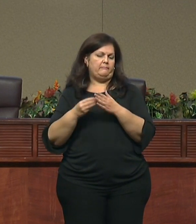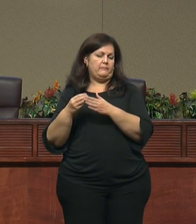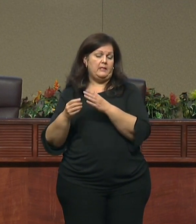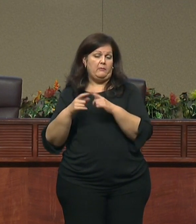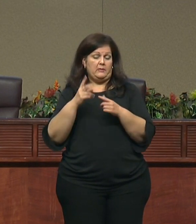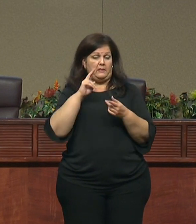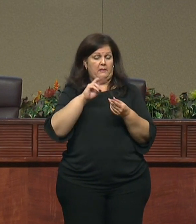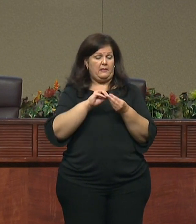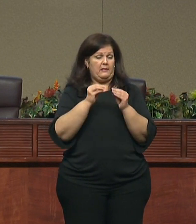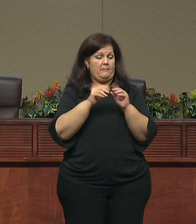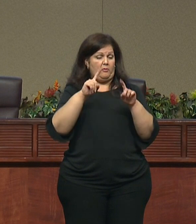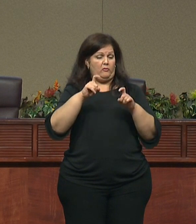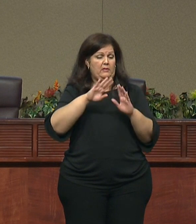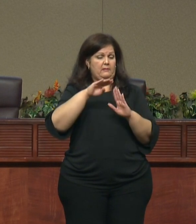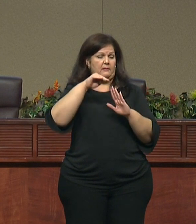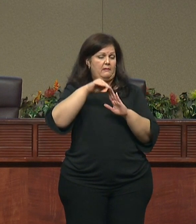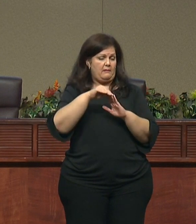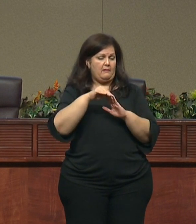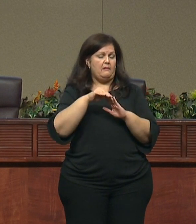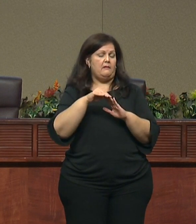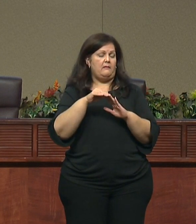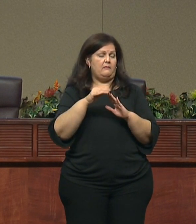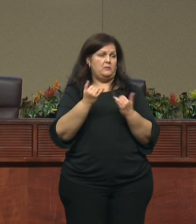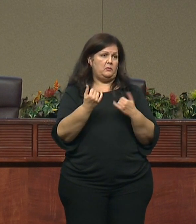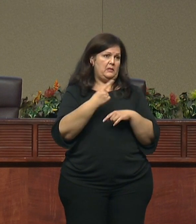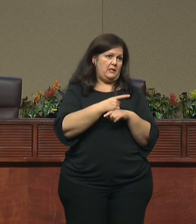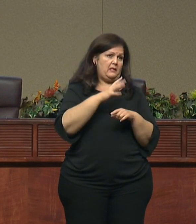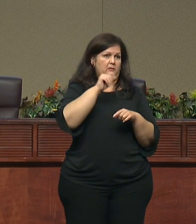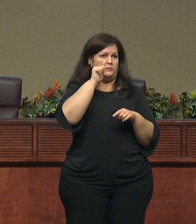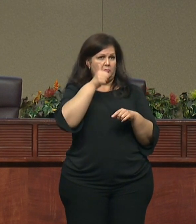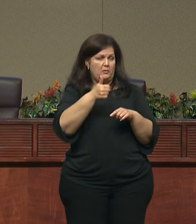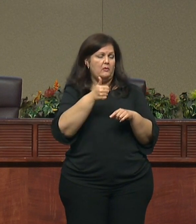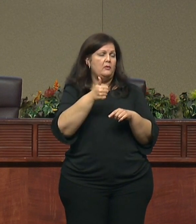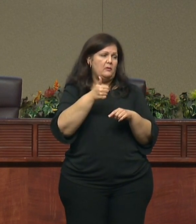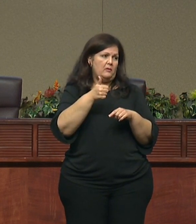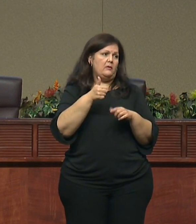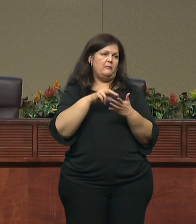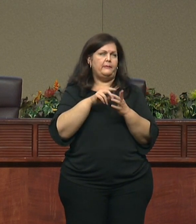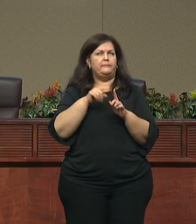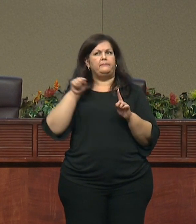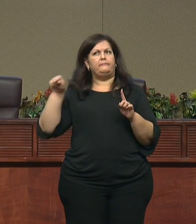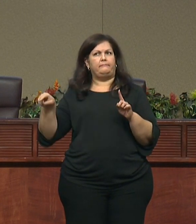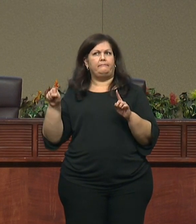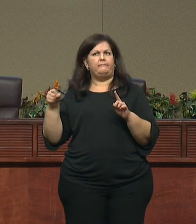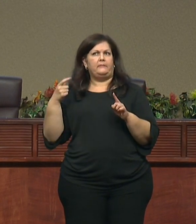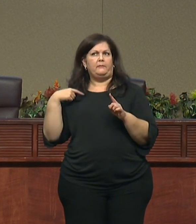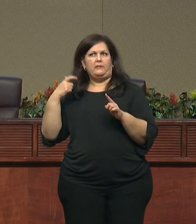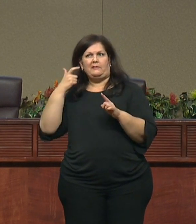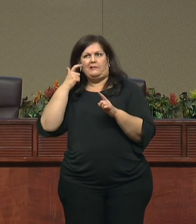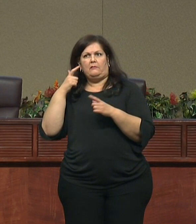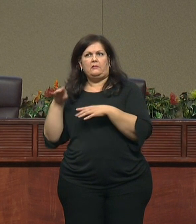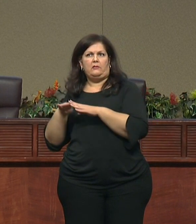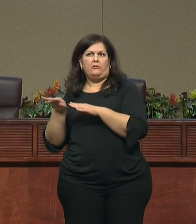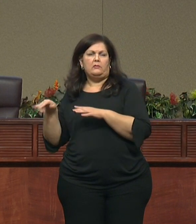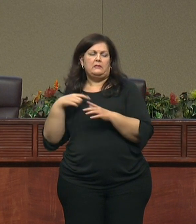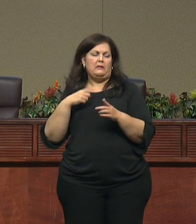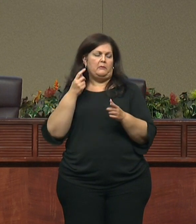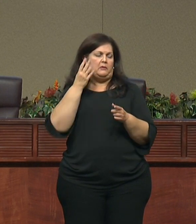of the number of tests that we received today and tomorrow, then we will say, okay, yes, it had a real impact.